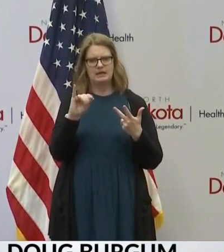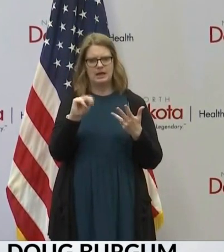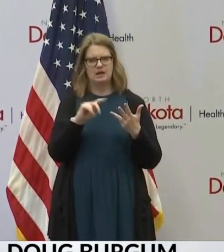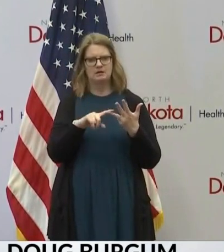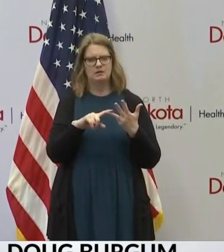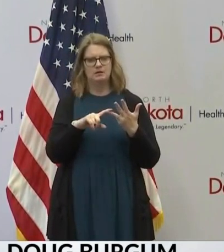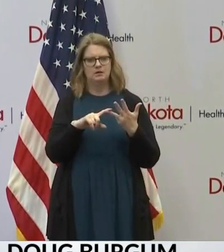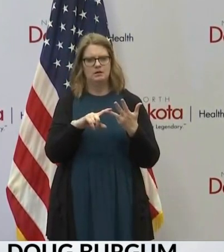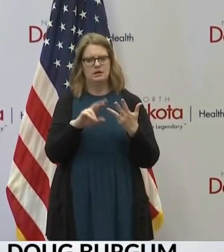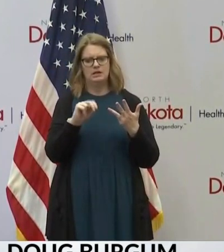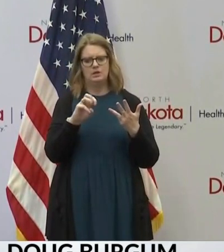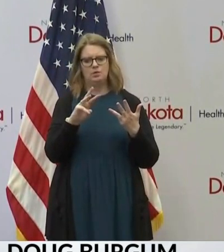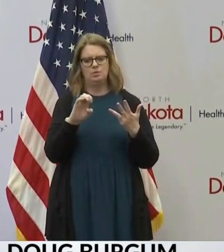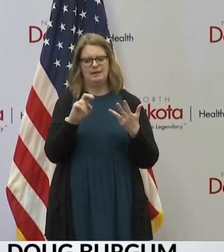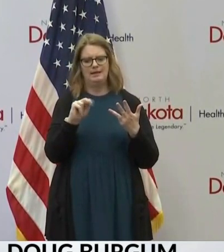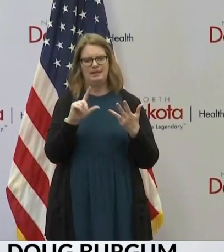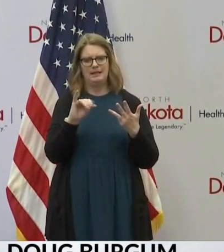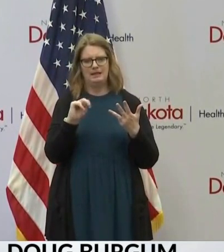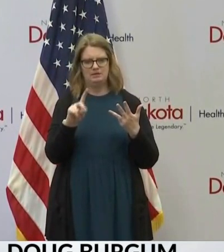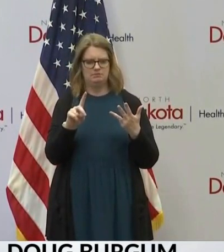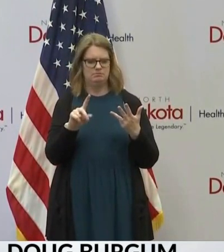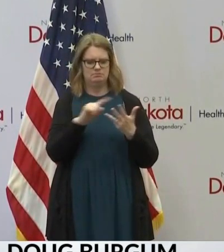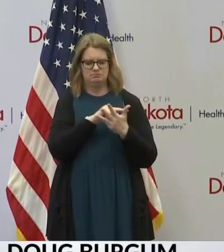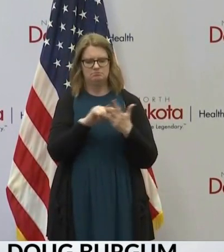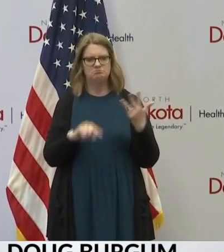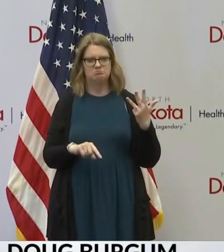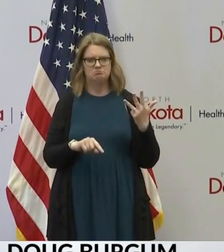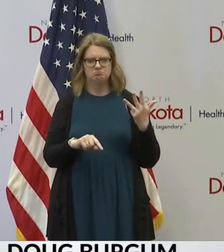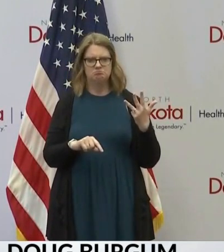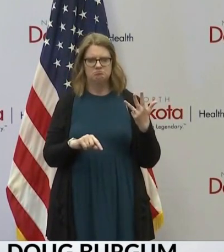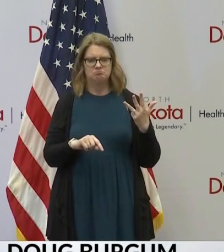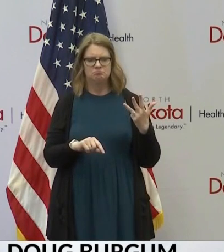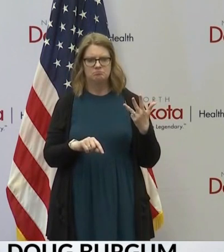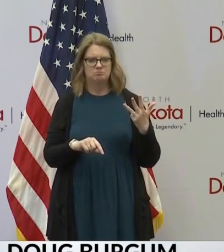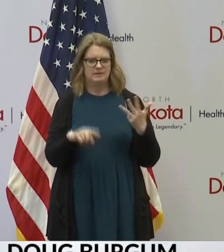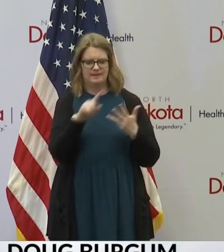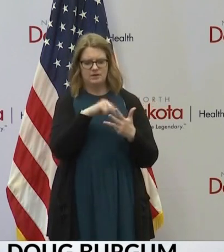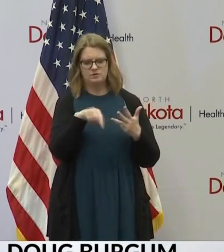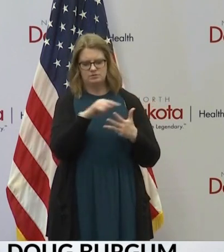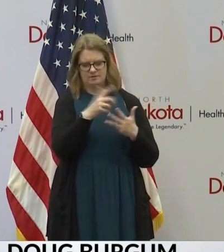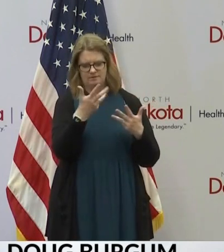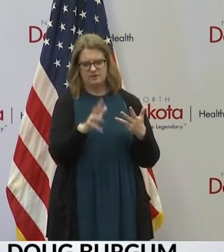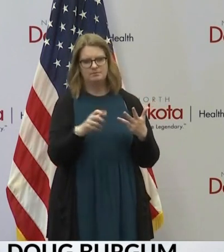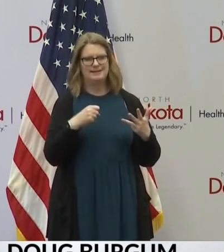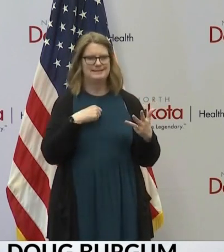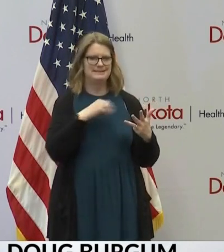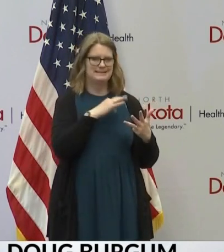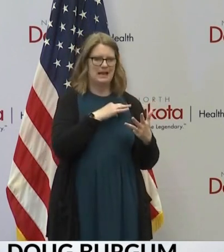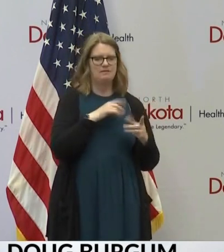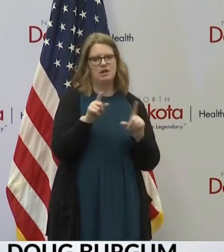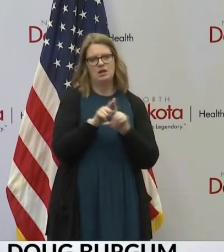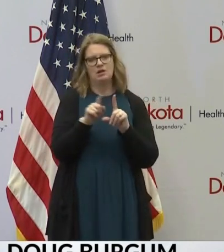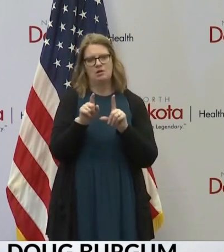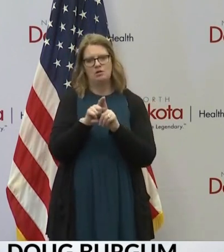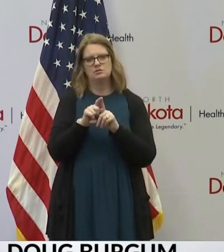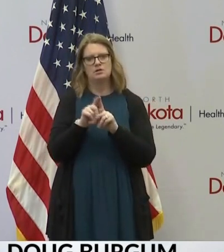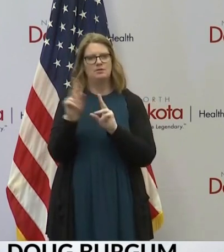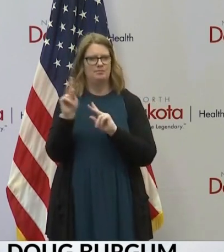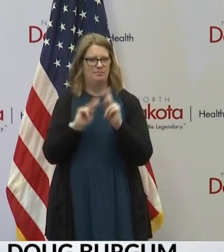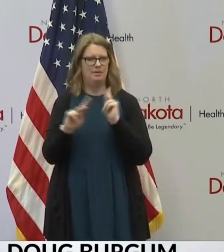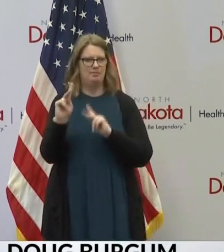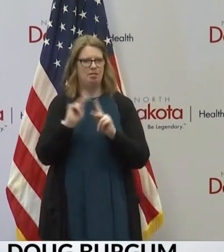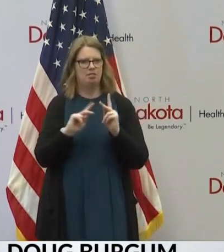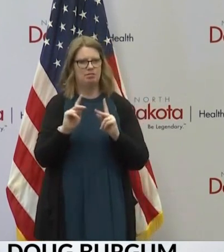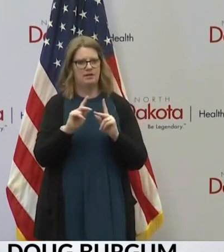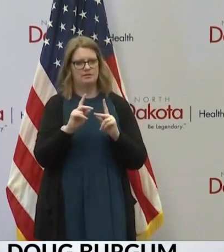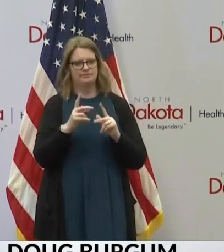in our partnership in New England. So those are all completed for both staff and for residents. And I